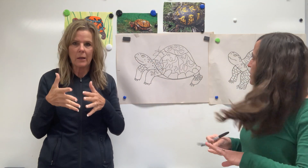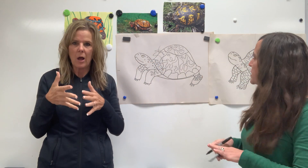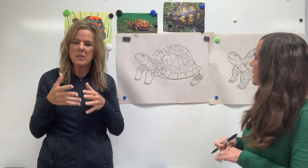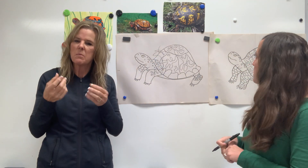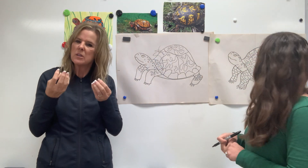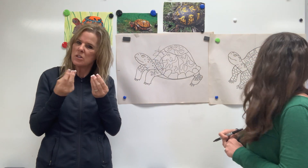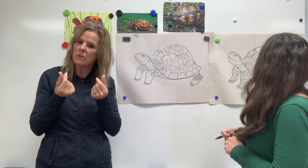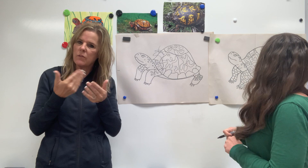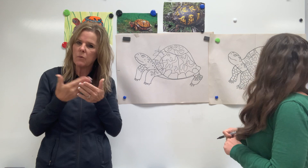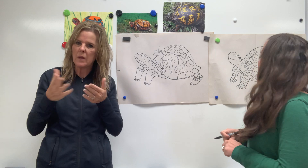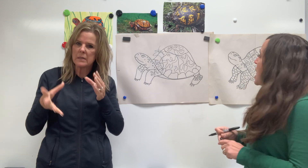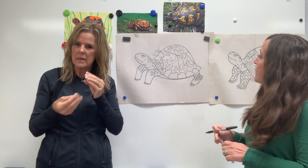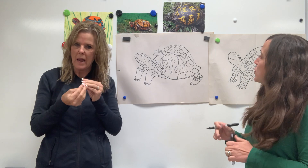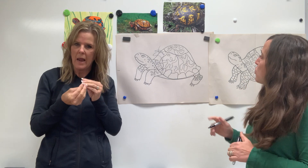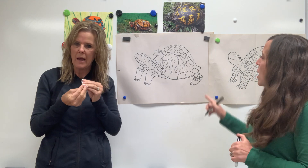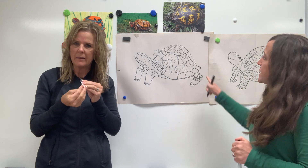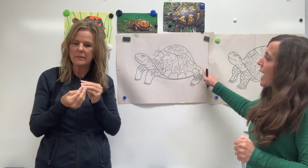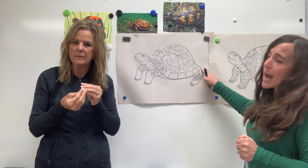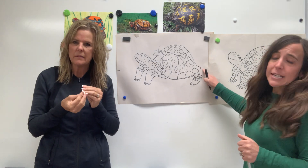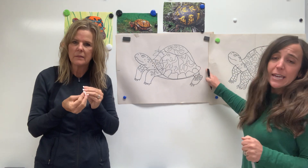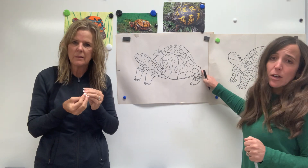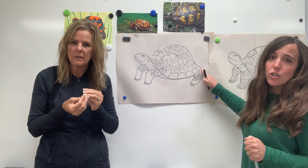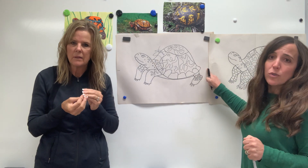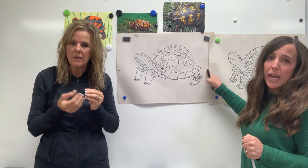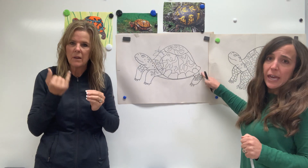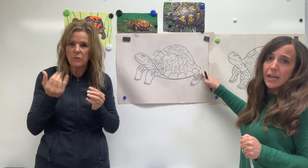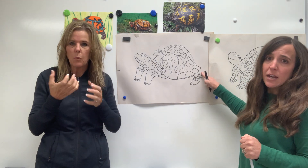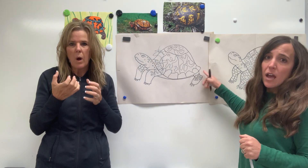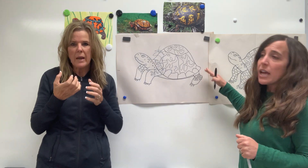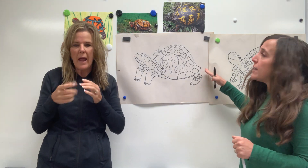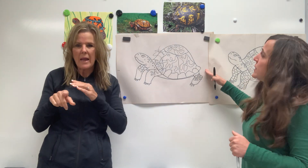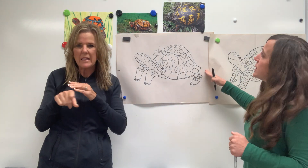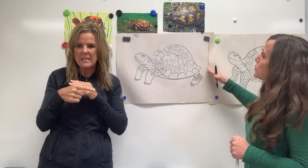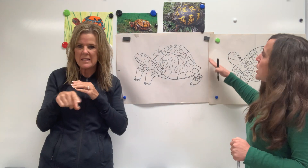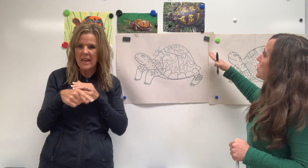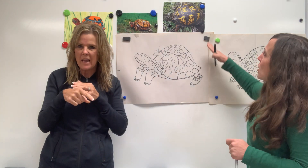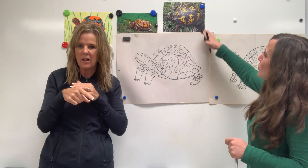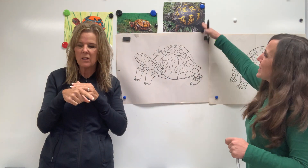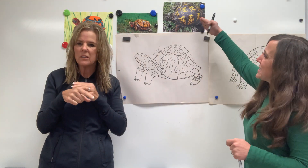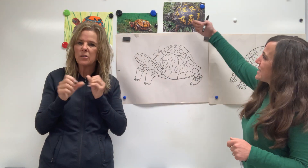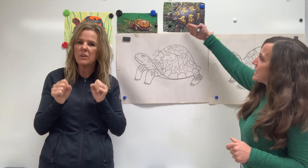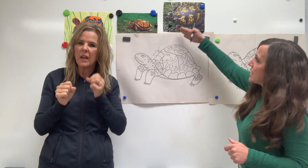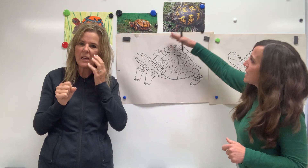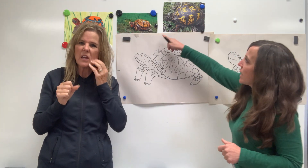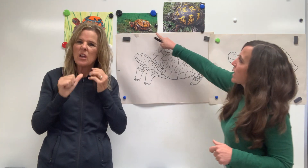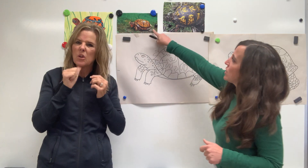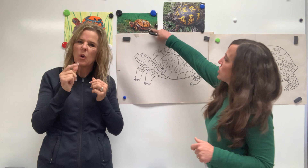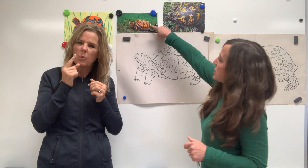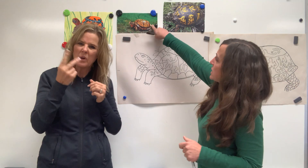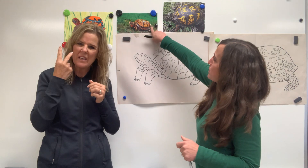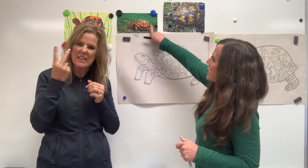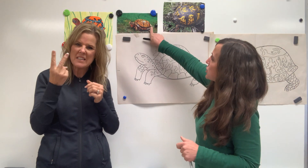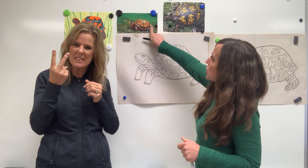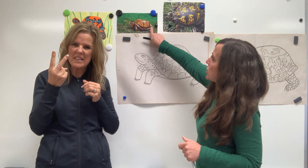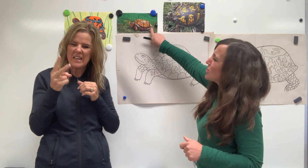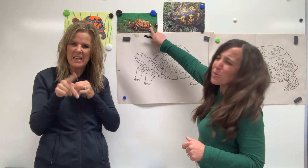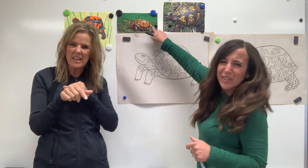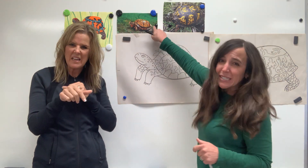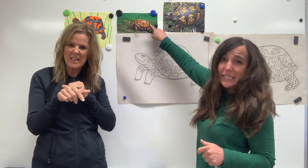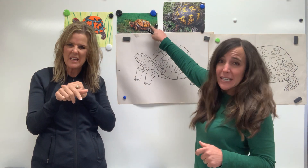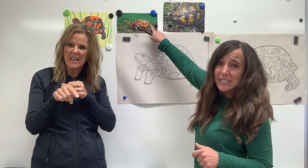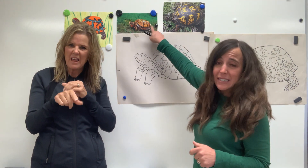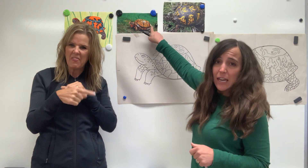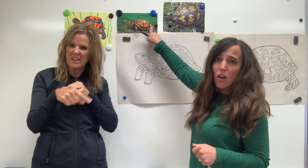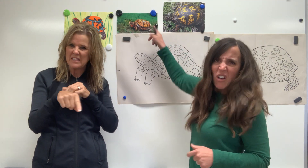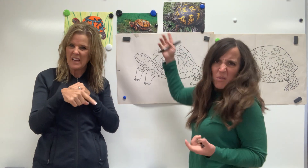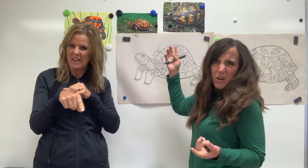few details there. If you want to add a tail, you can. In this one, you don't really see it. I kind of looked at this picture and you don't